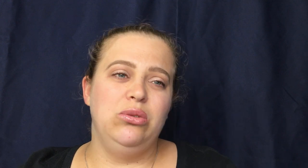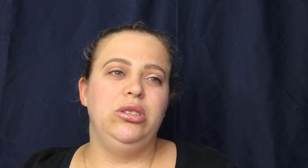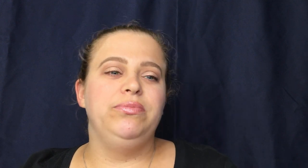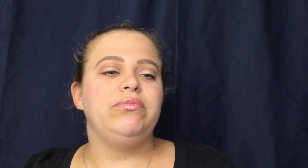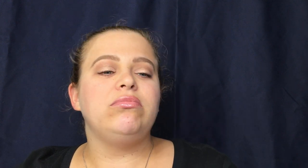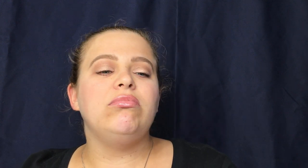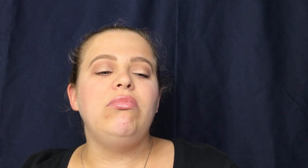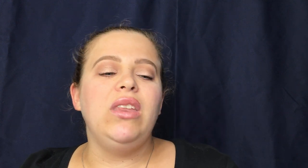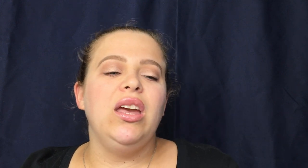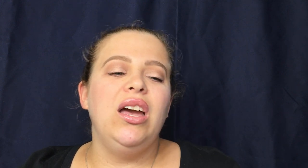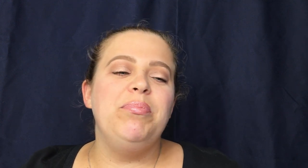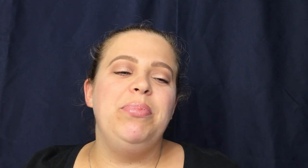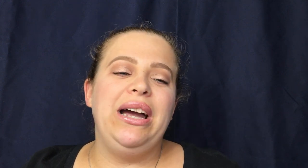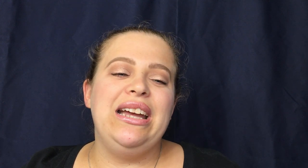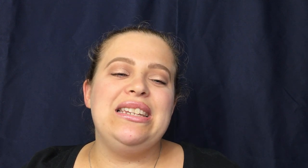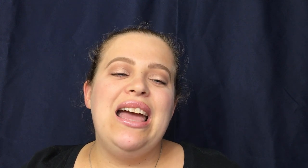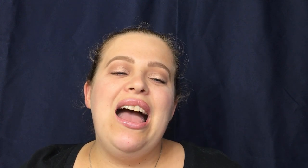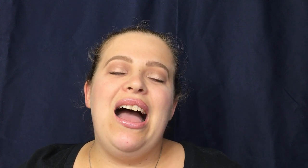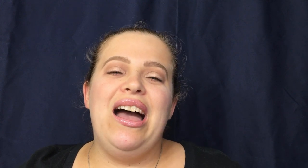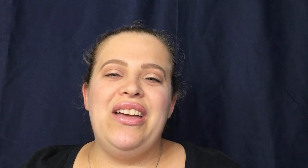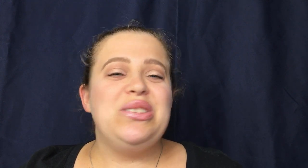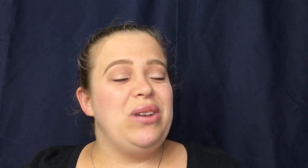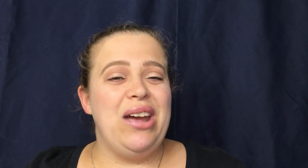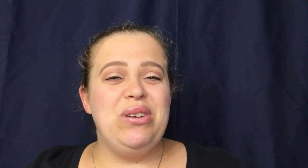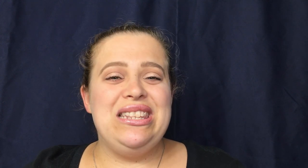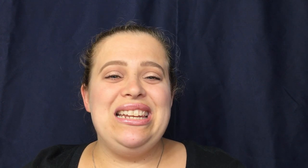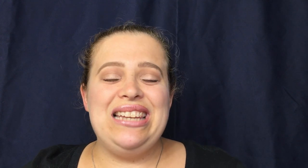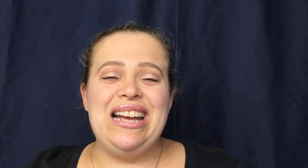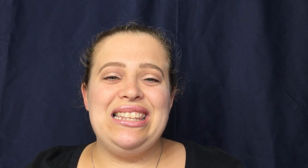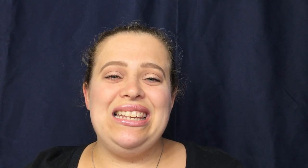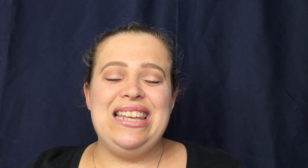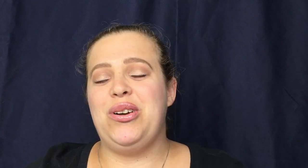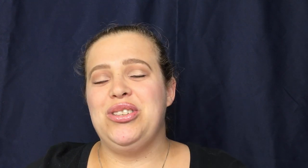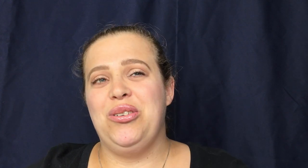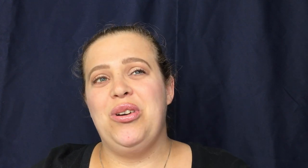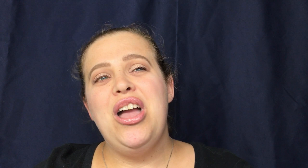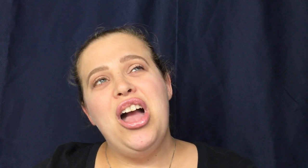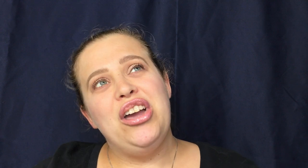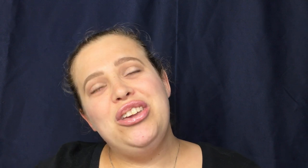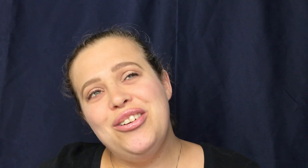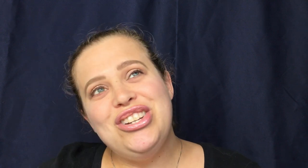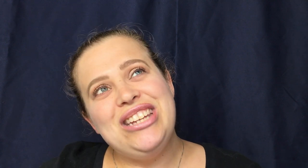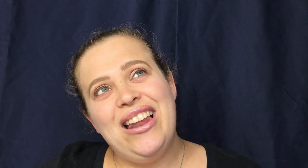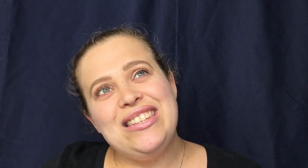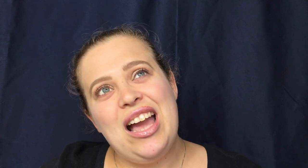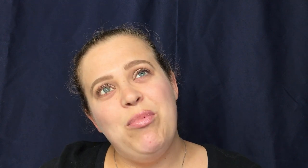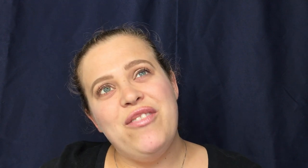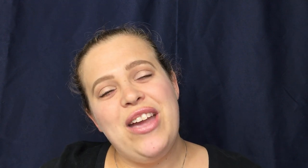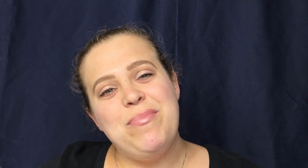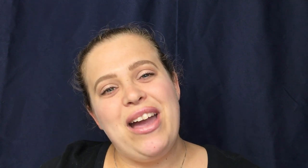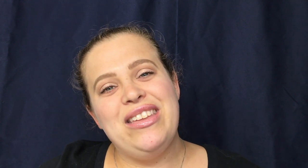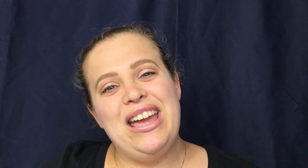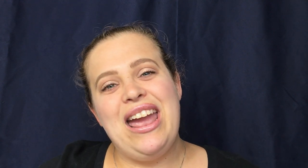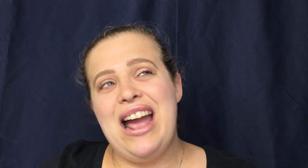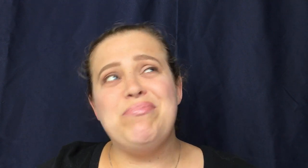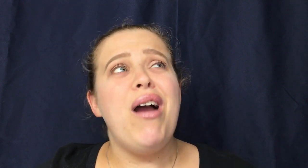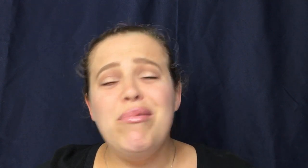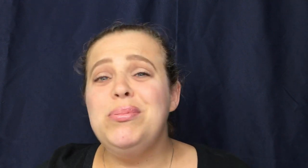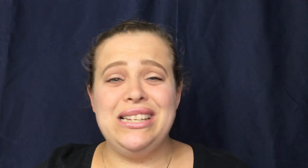school. But that's when I was in Texas. I was also a huge Dallas Cowboy fan back in the day. I probably